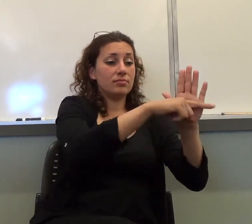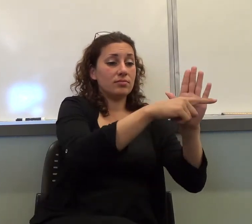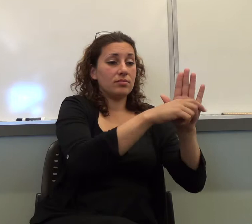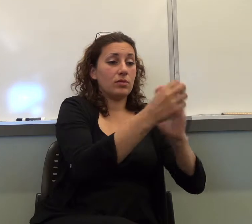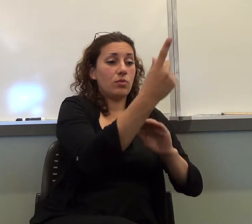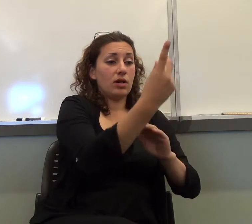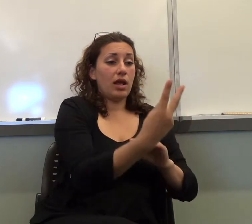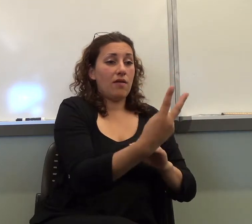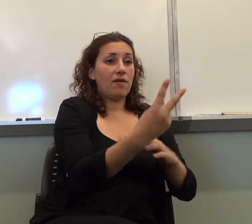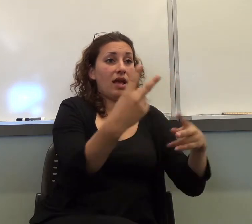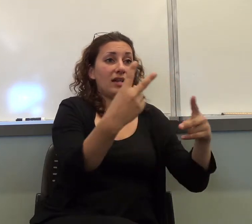times.